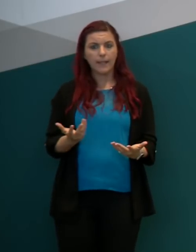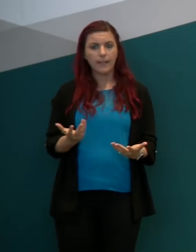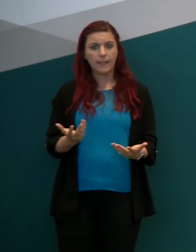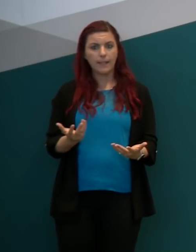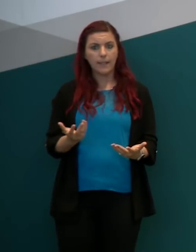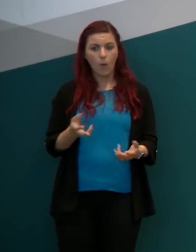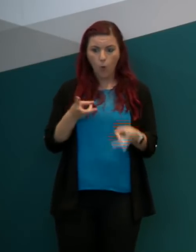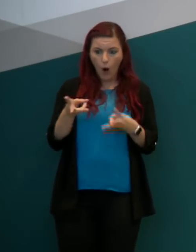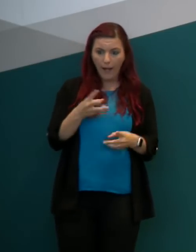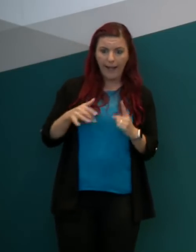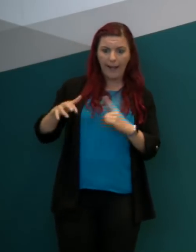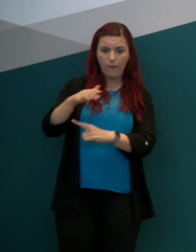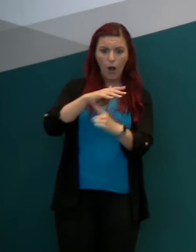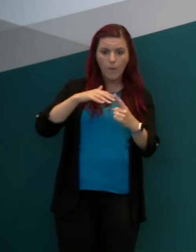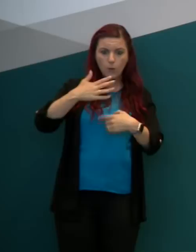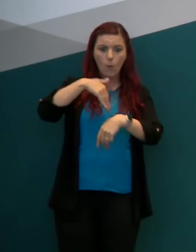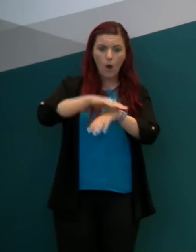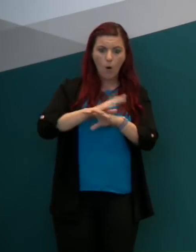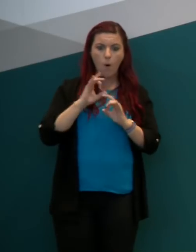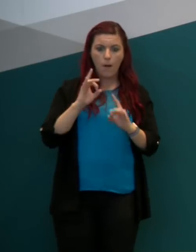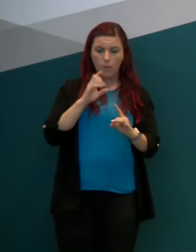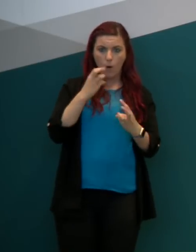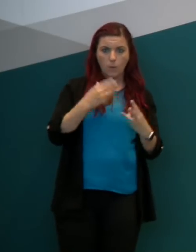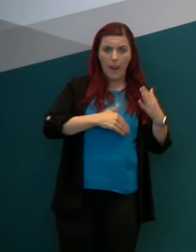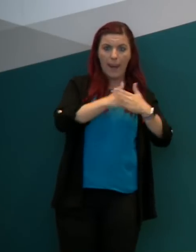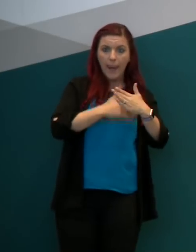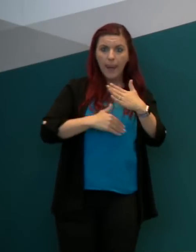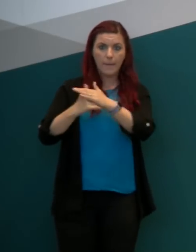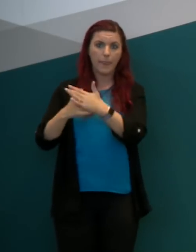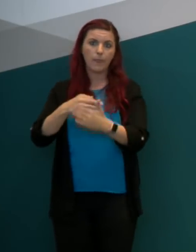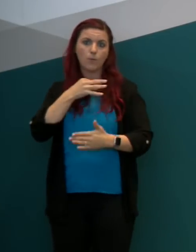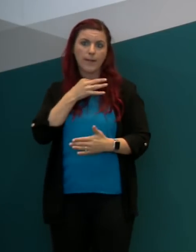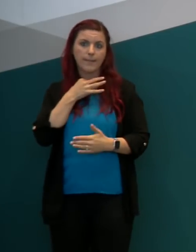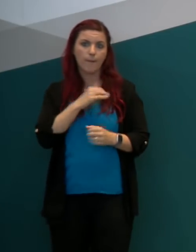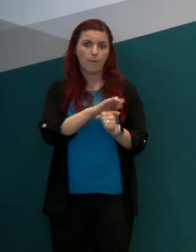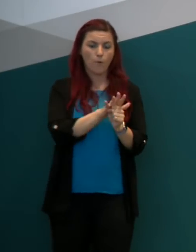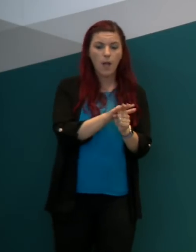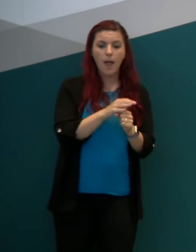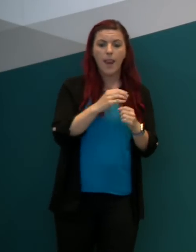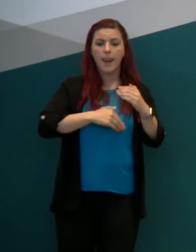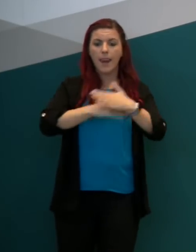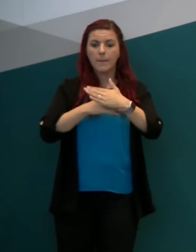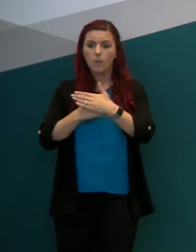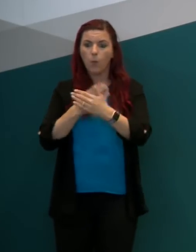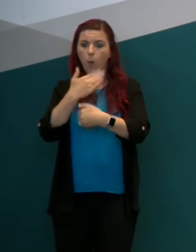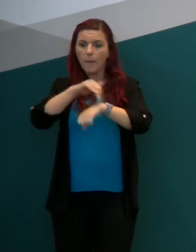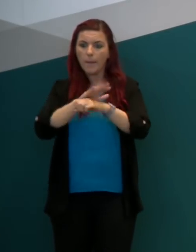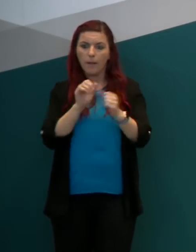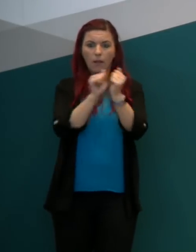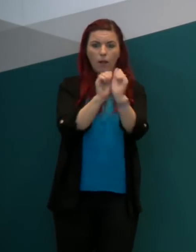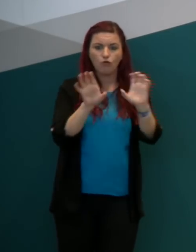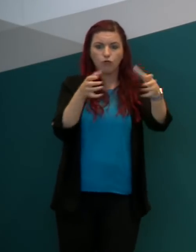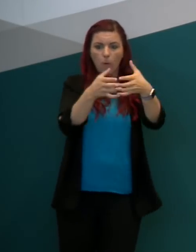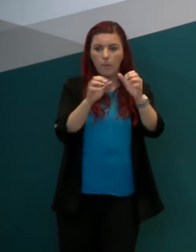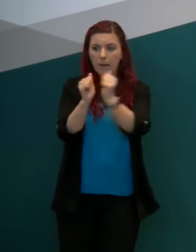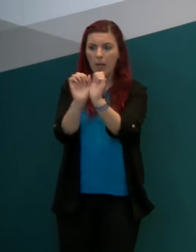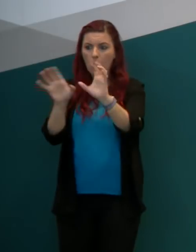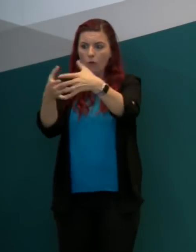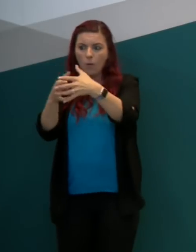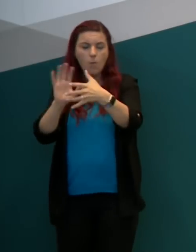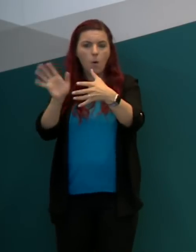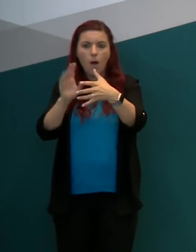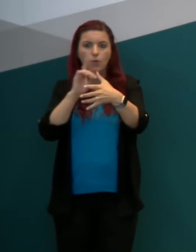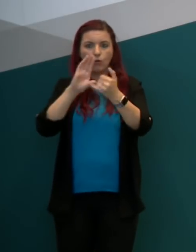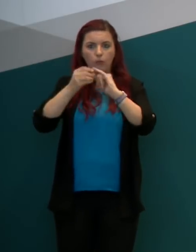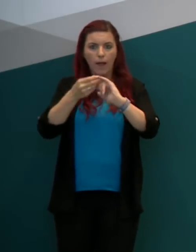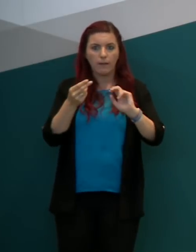in an environment where actually we want to limit the extent to which people come together to as few occasions as possible.